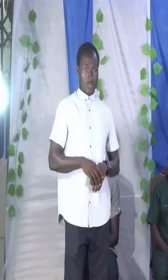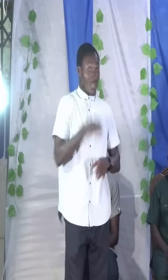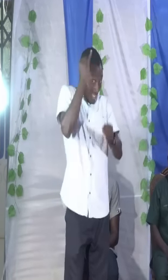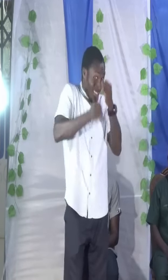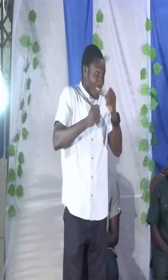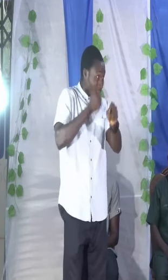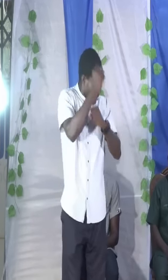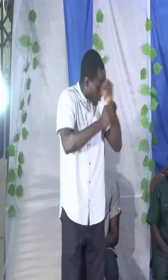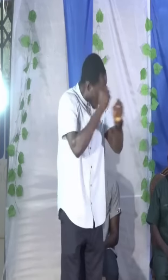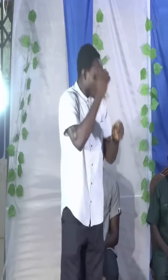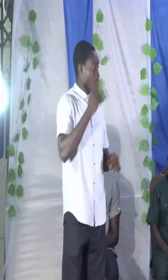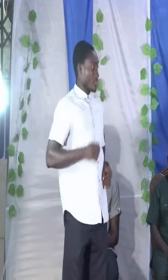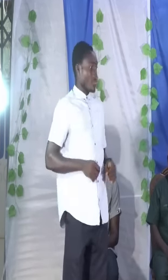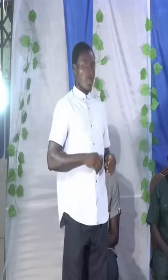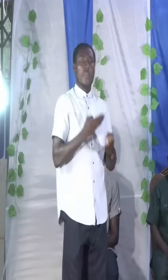nkɔ yie